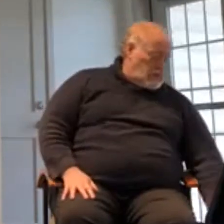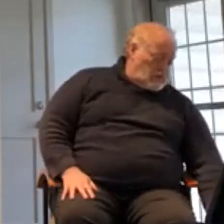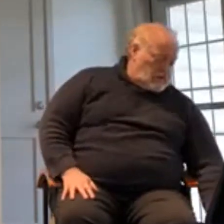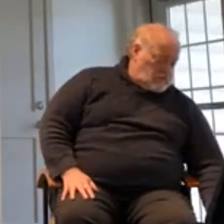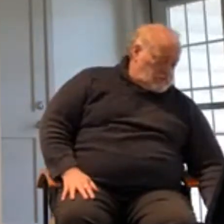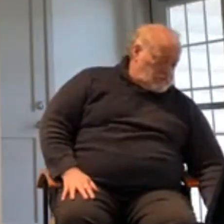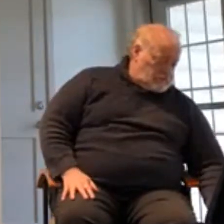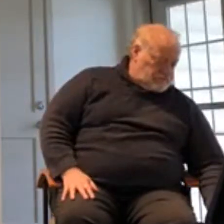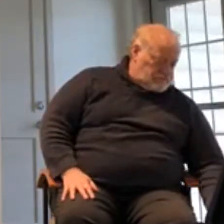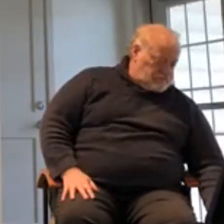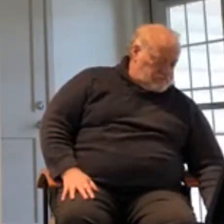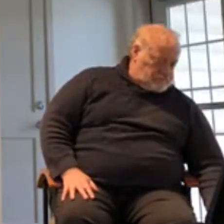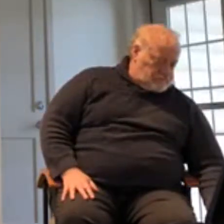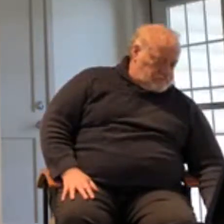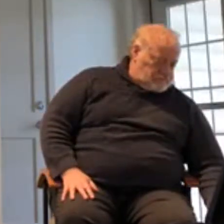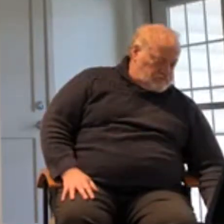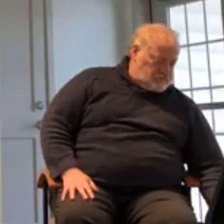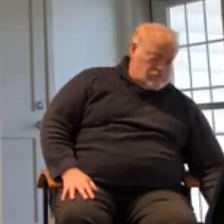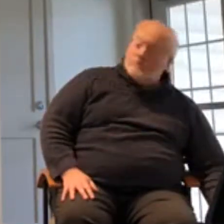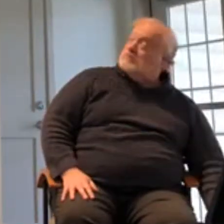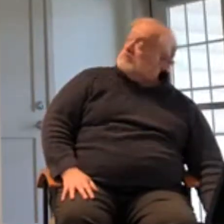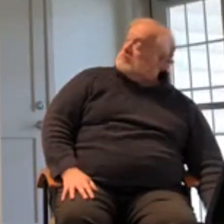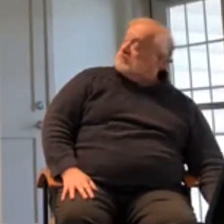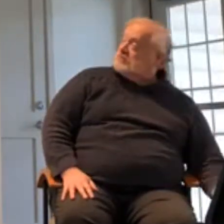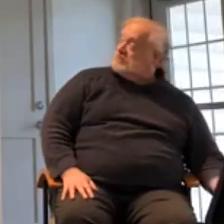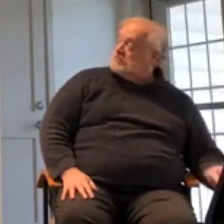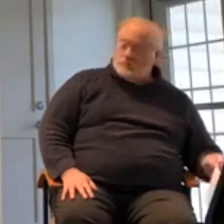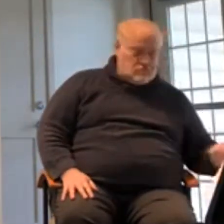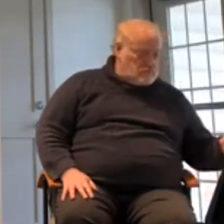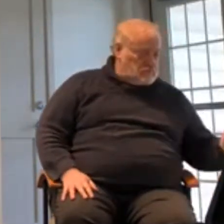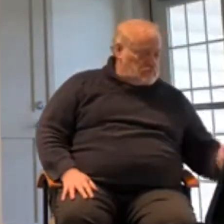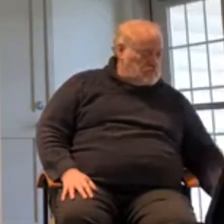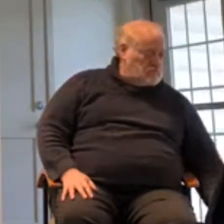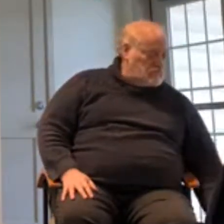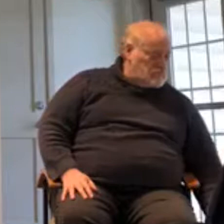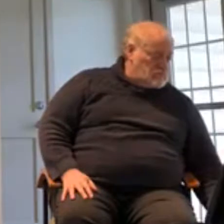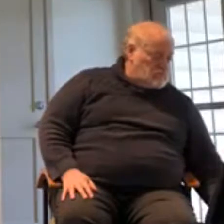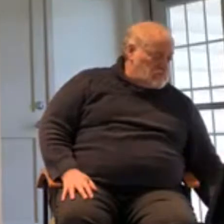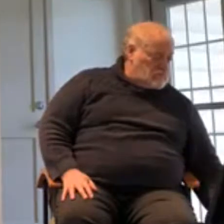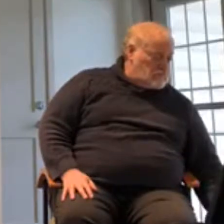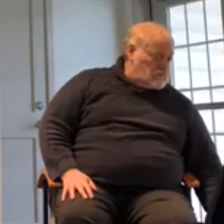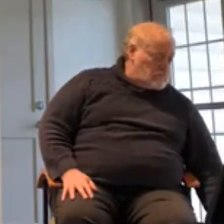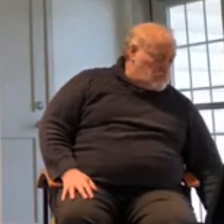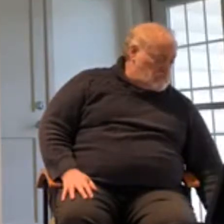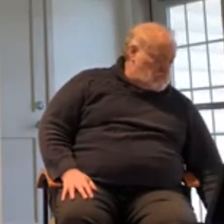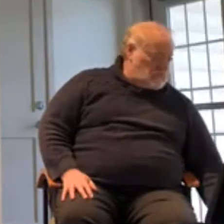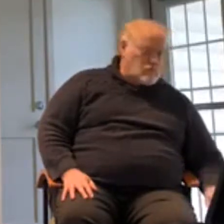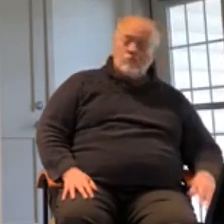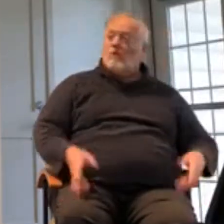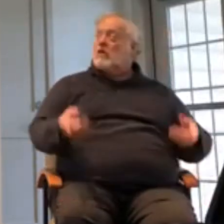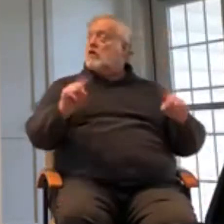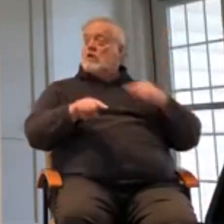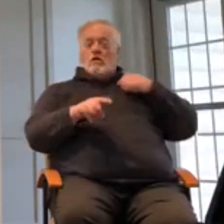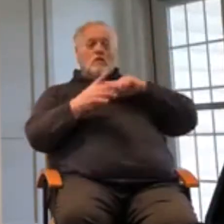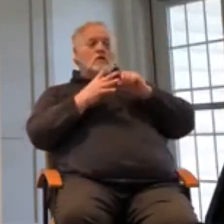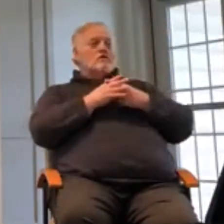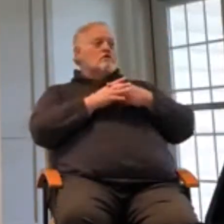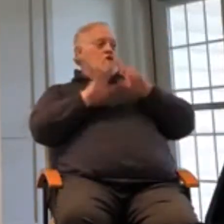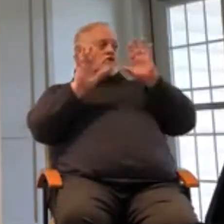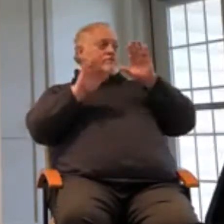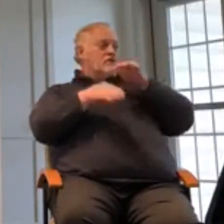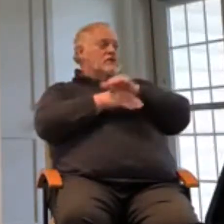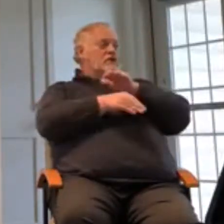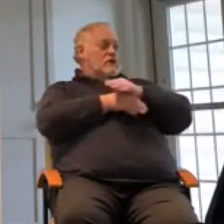song. Charles Weigel, maybe whenever we start Sunday evening services every week, maybe we can get